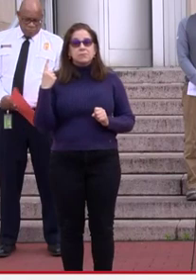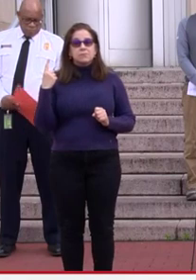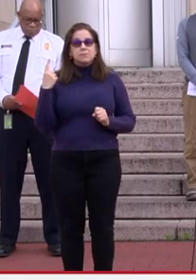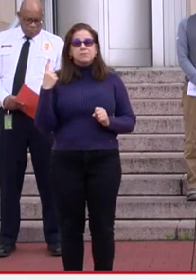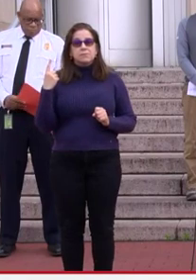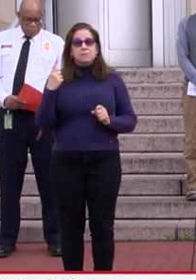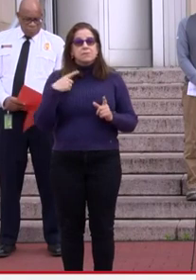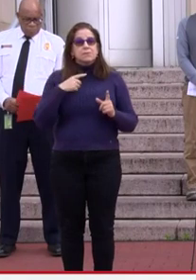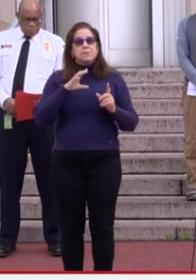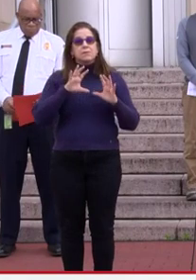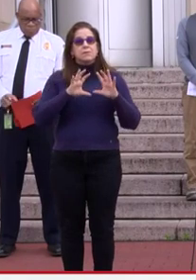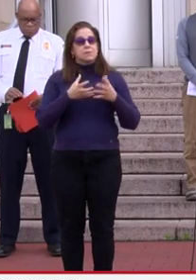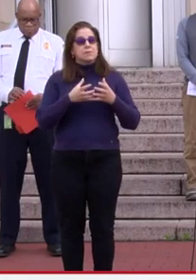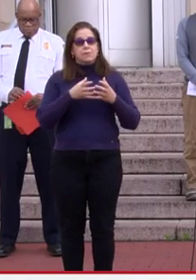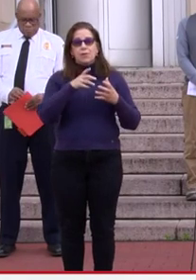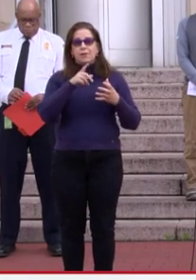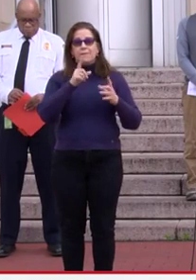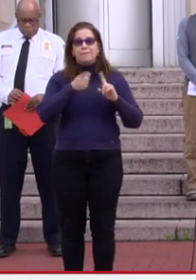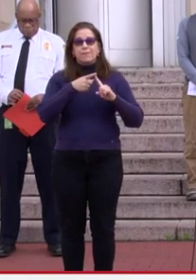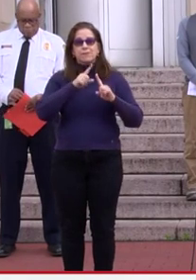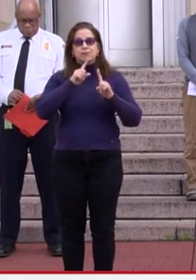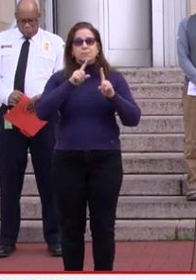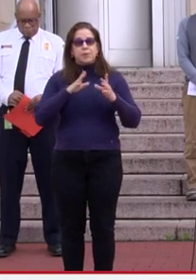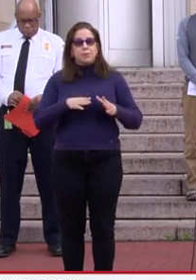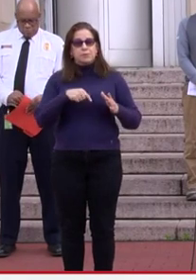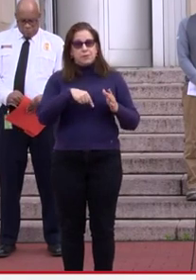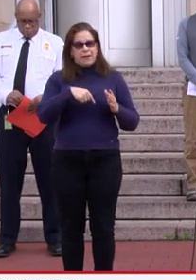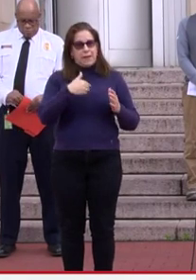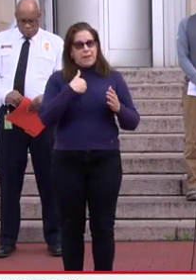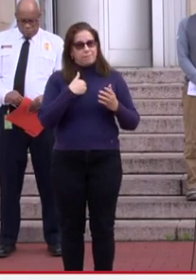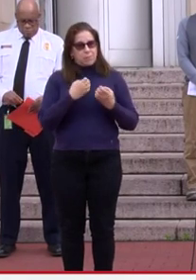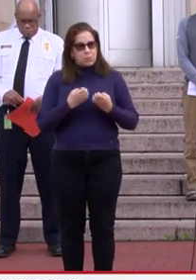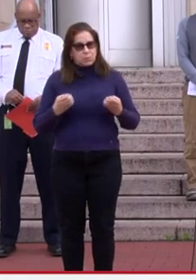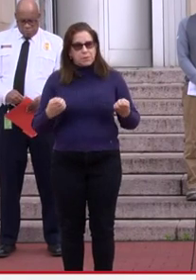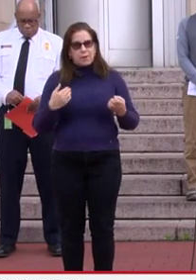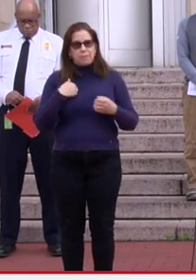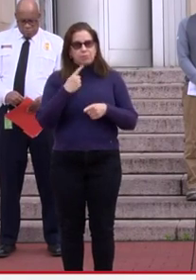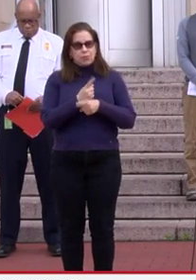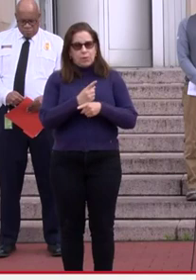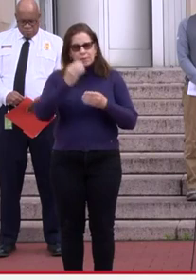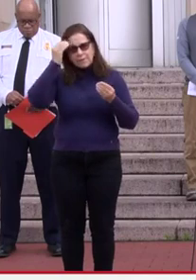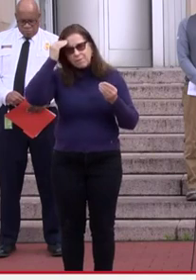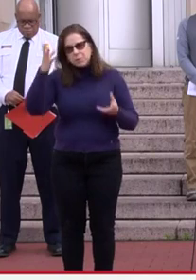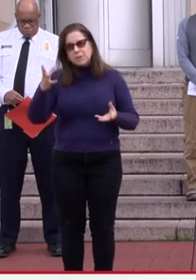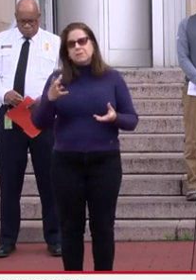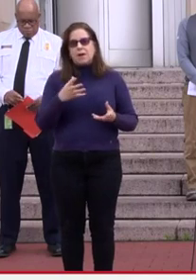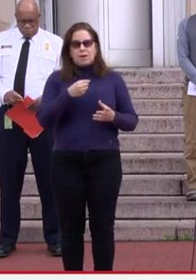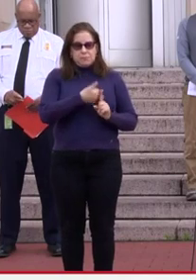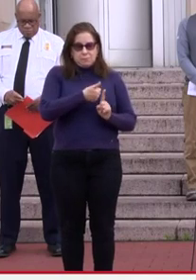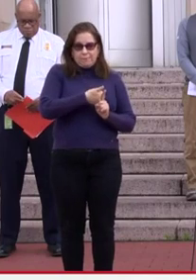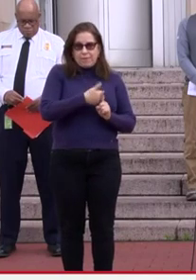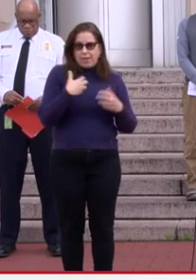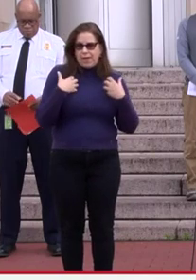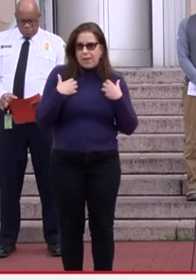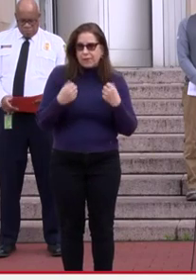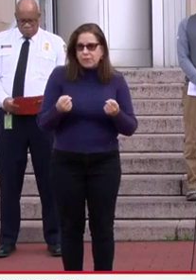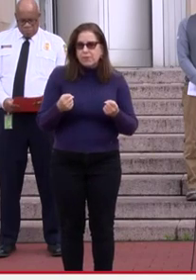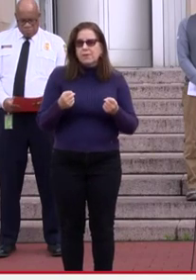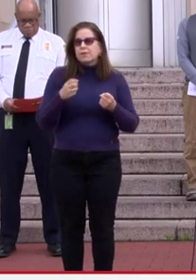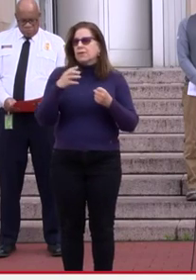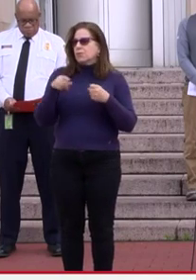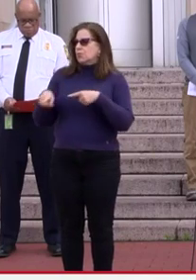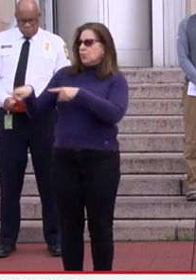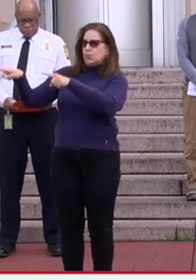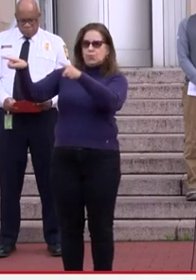all the information they need to ensure that they remain healthy during this emergency. Like the rest of the community and our partner